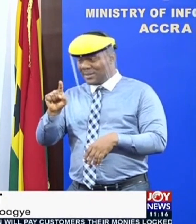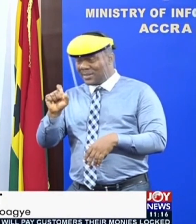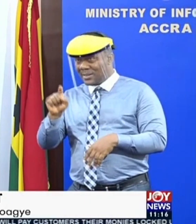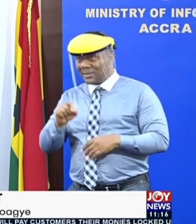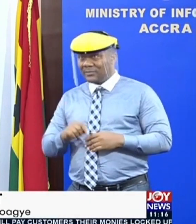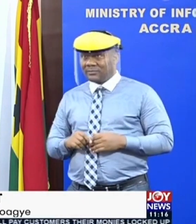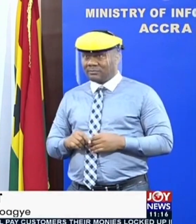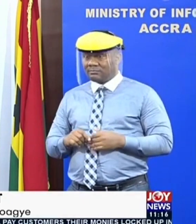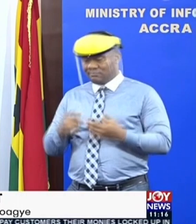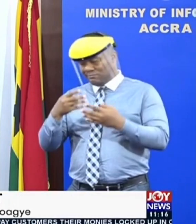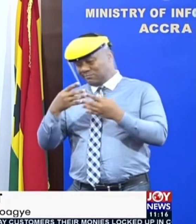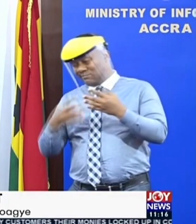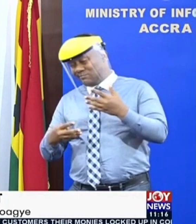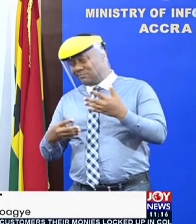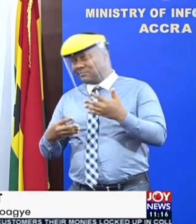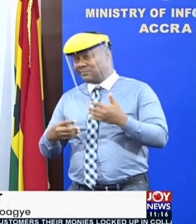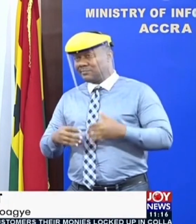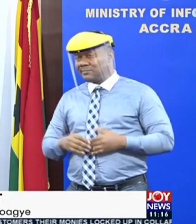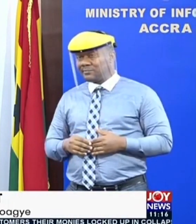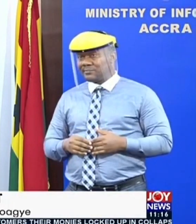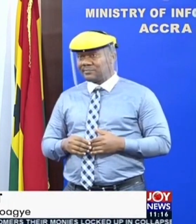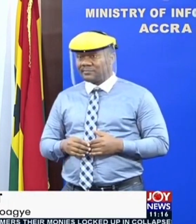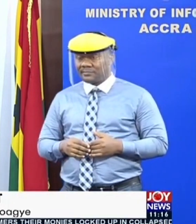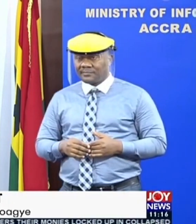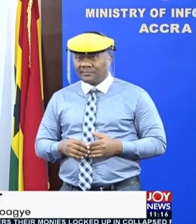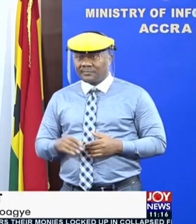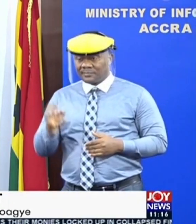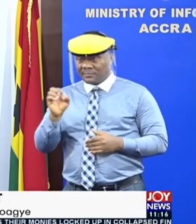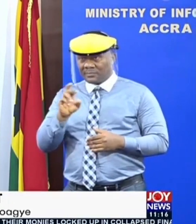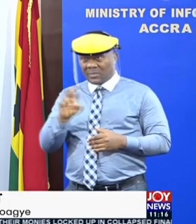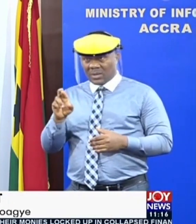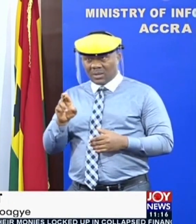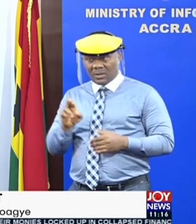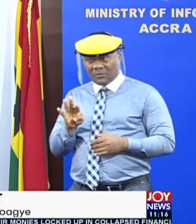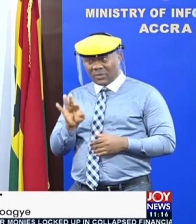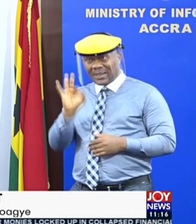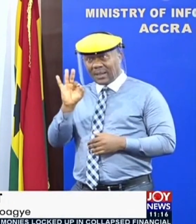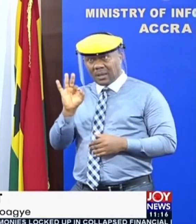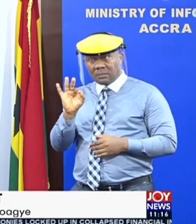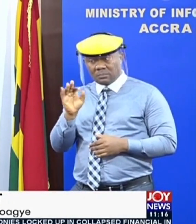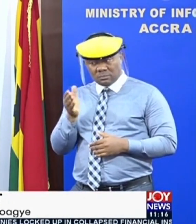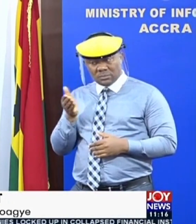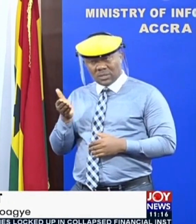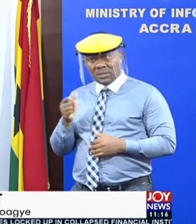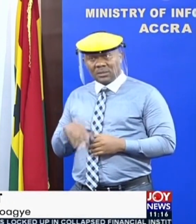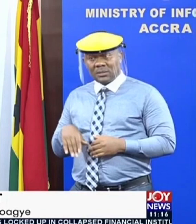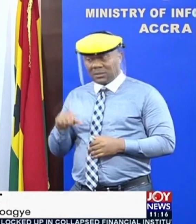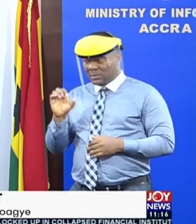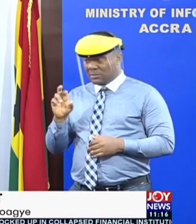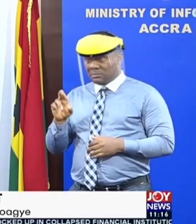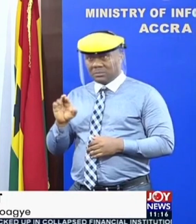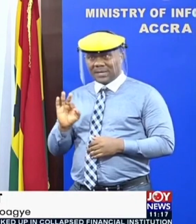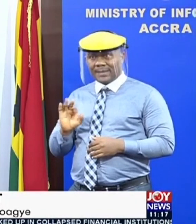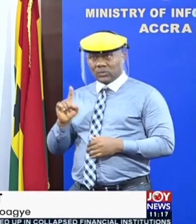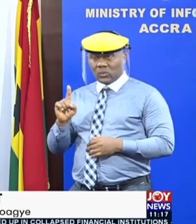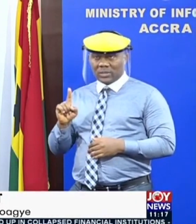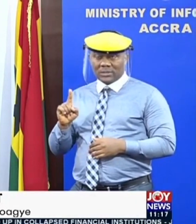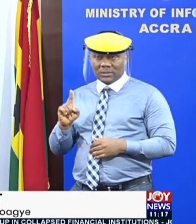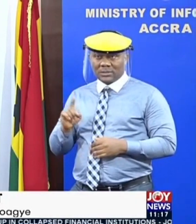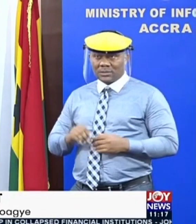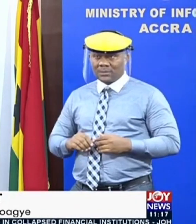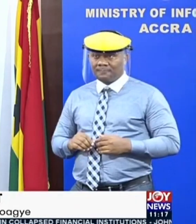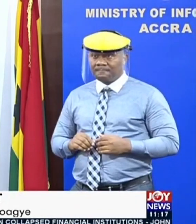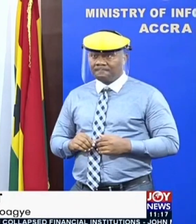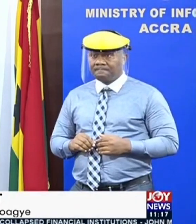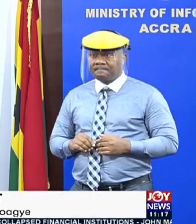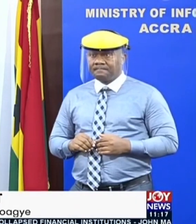so forth. And then we have Eastern dropping to 49, Central 91,